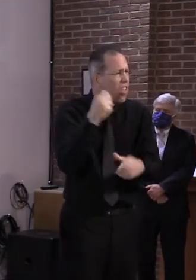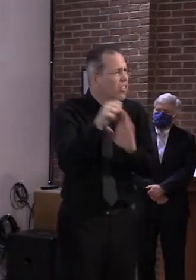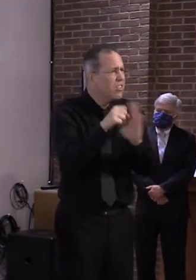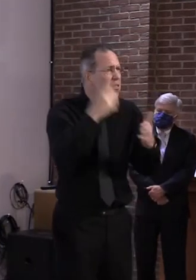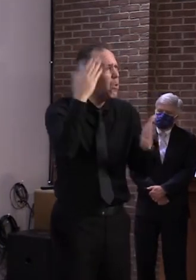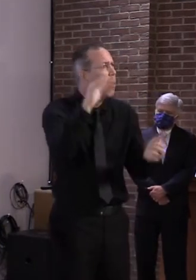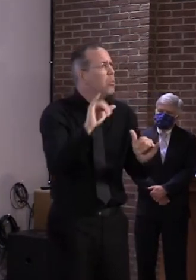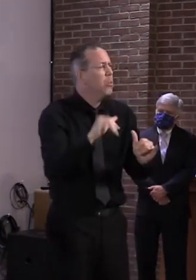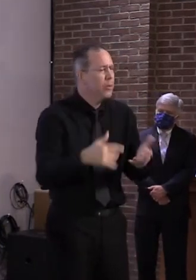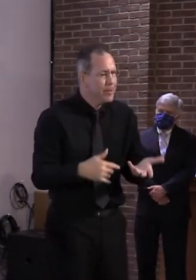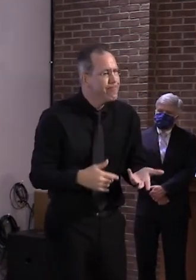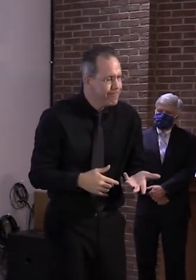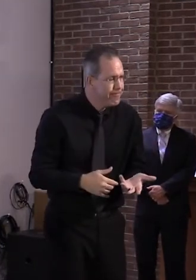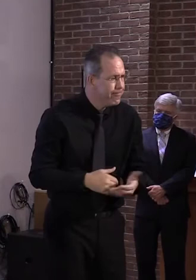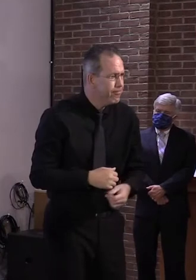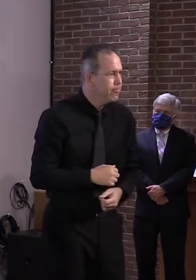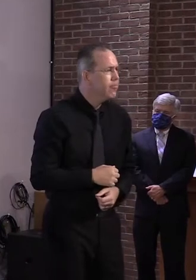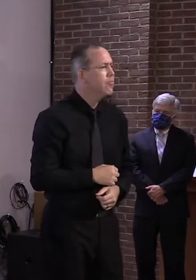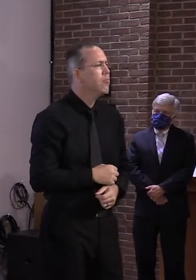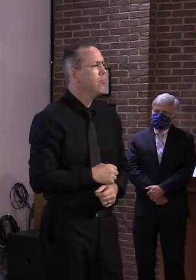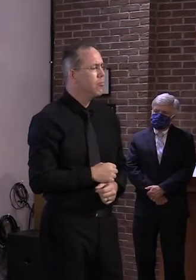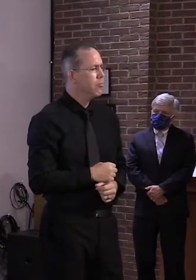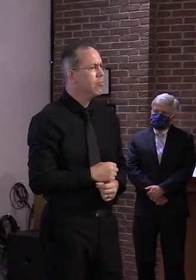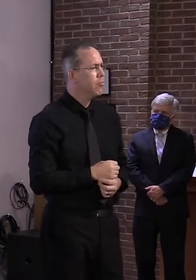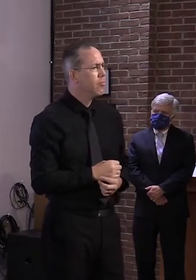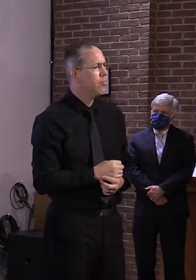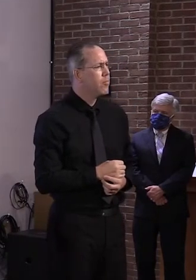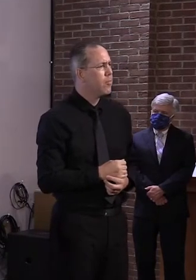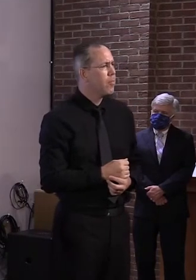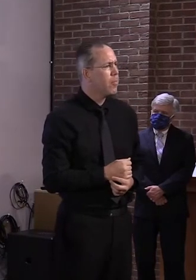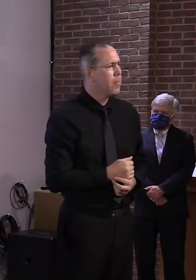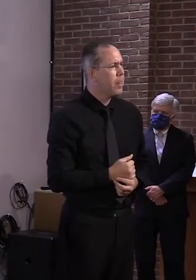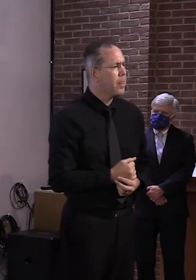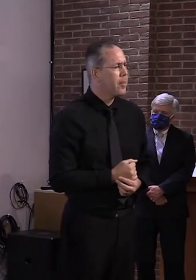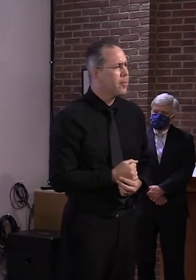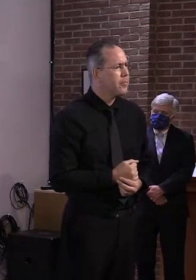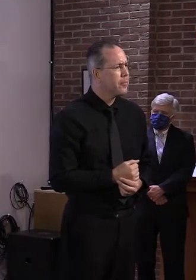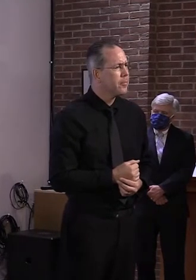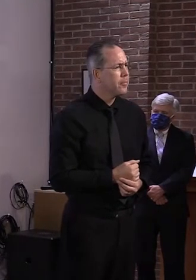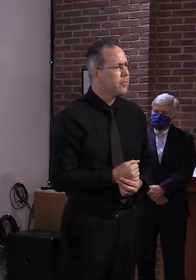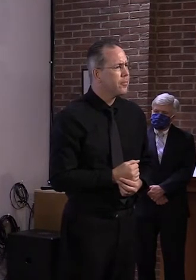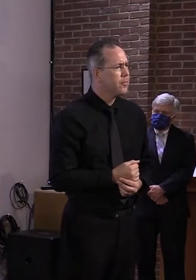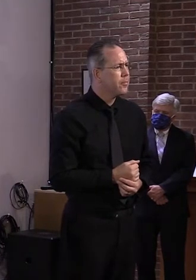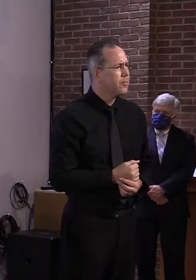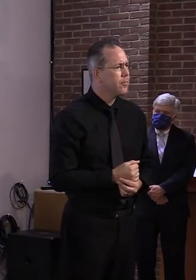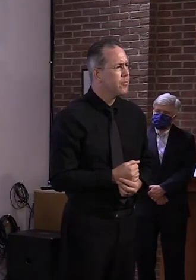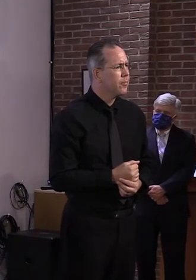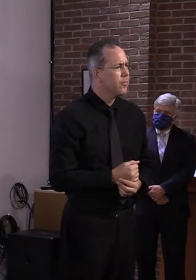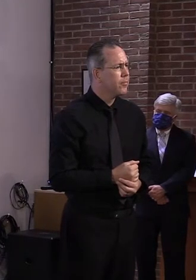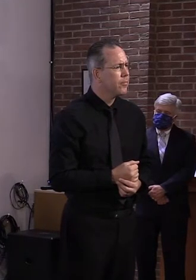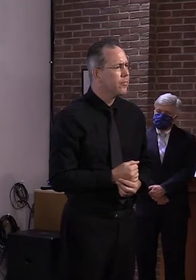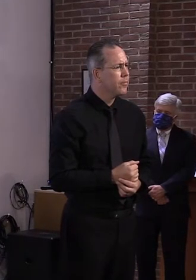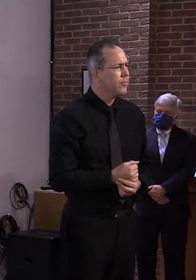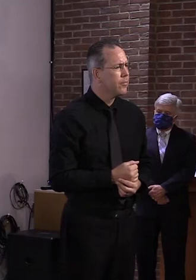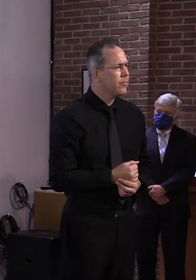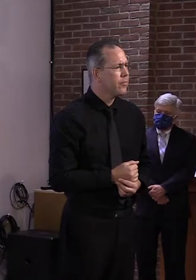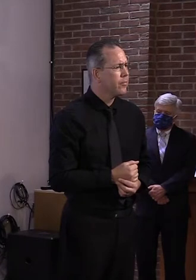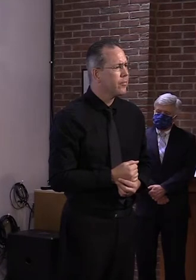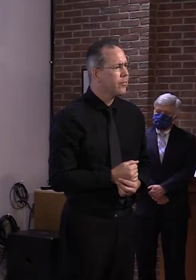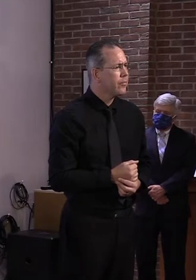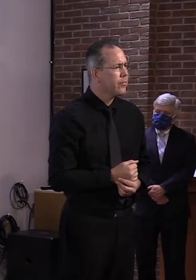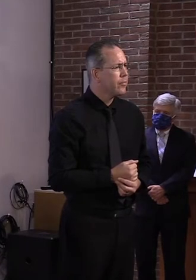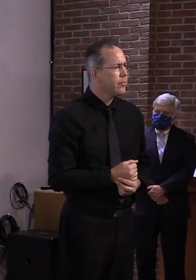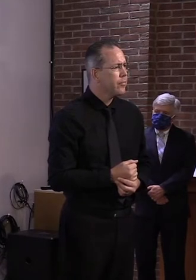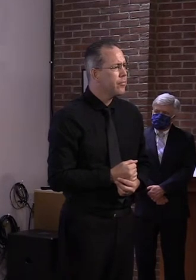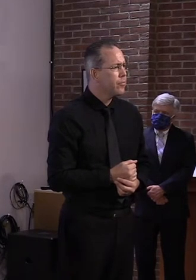if you now have to track people from 260 counties in various other states? And does that give you pause